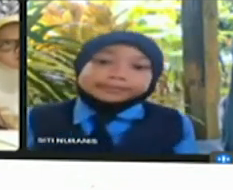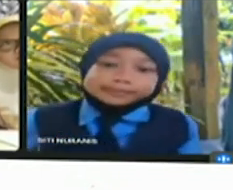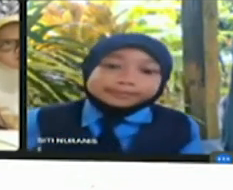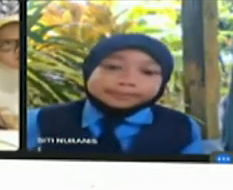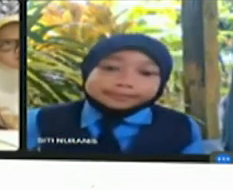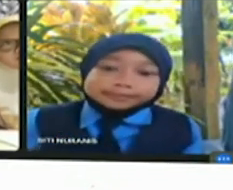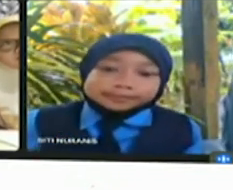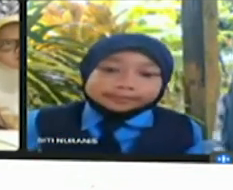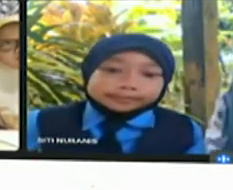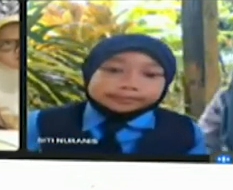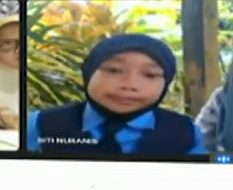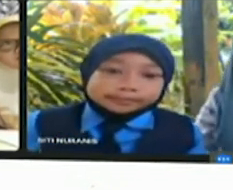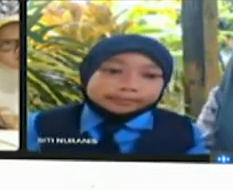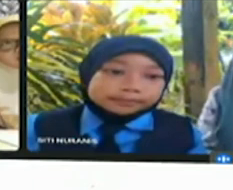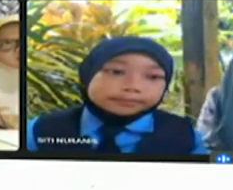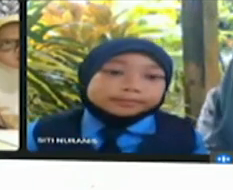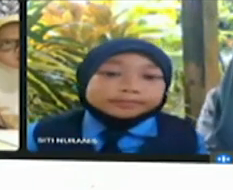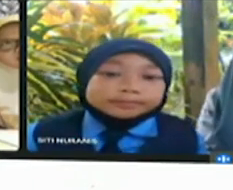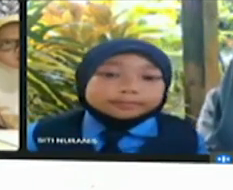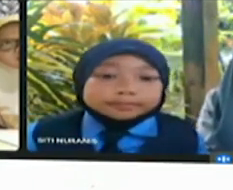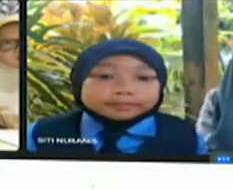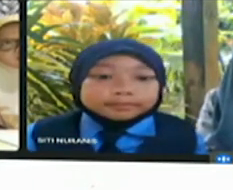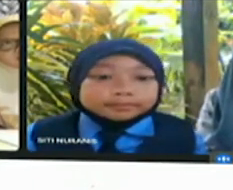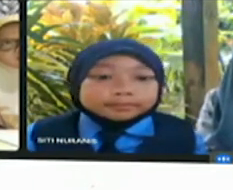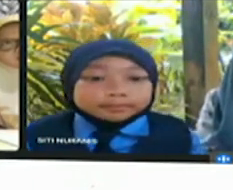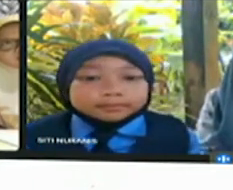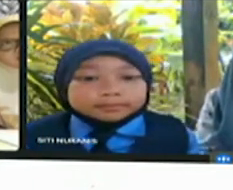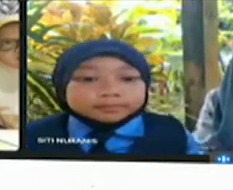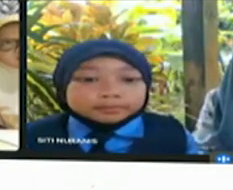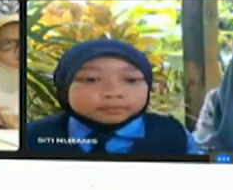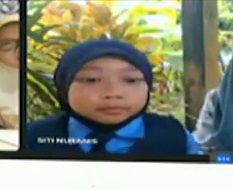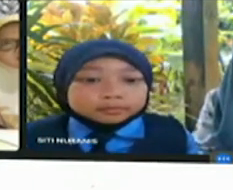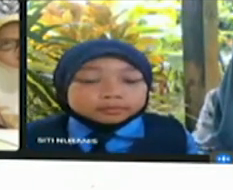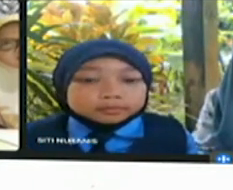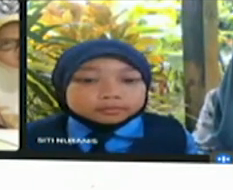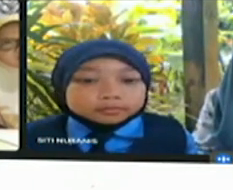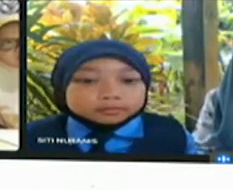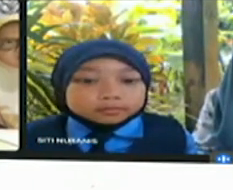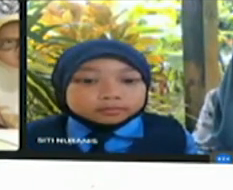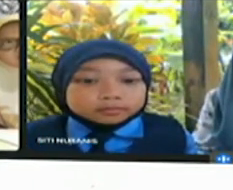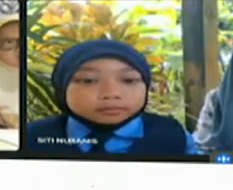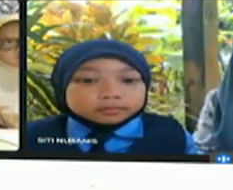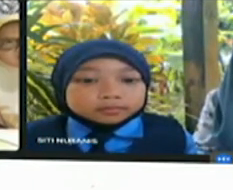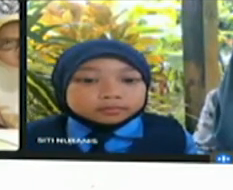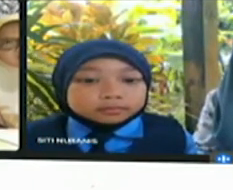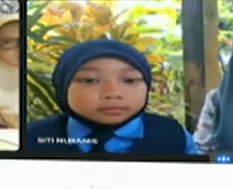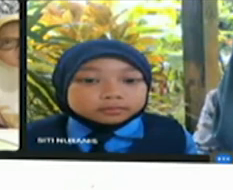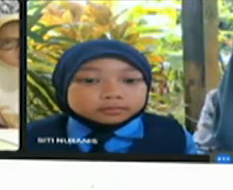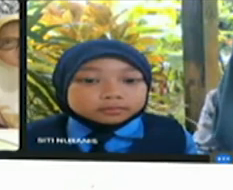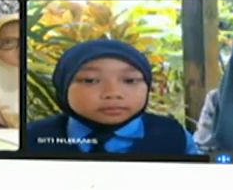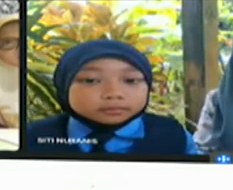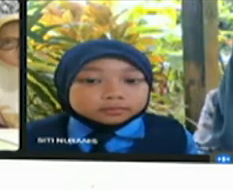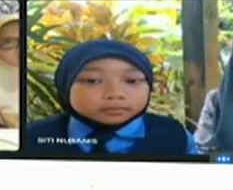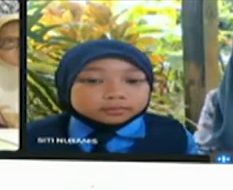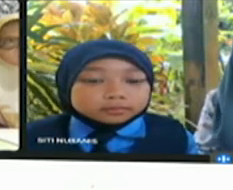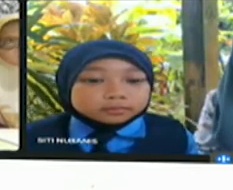Okay. Okay, now, let's read the sentence together. Sentence. Okay, we read the sentence together. We